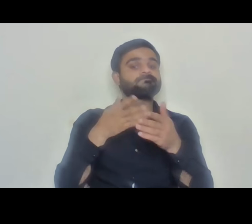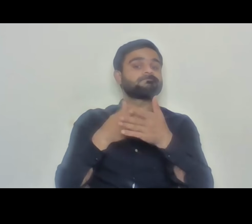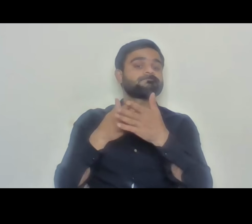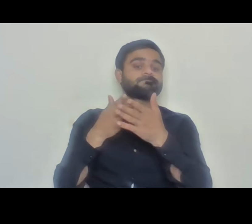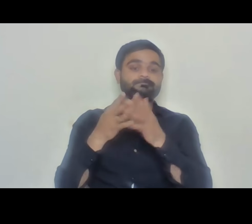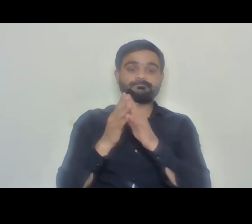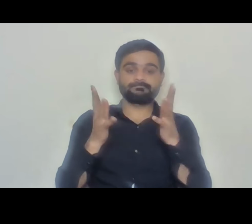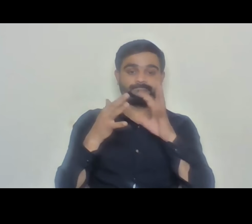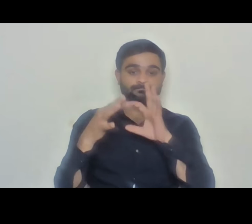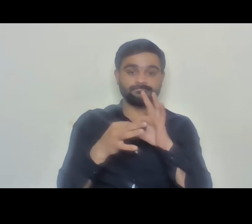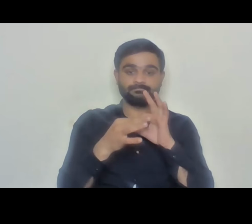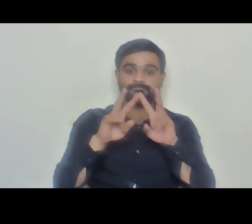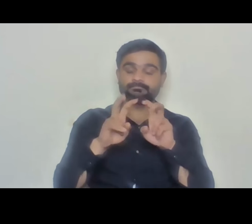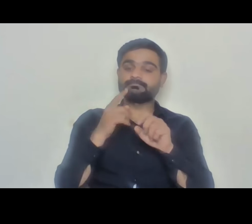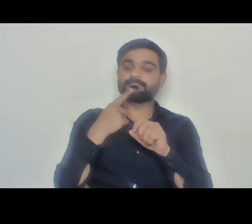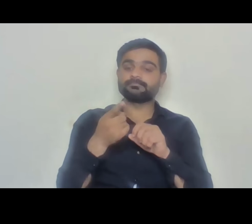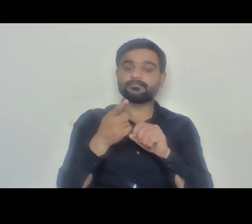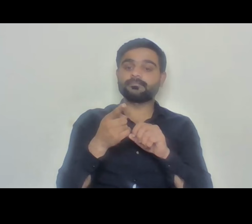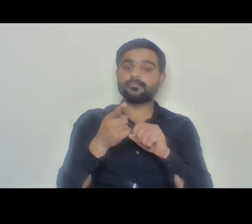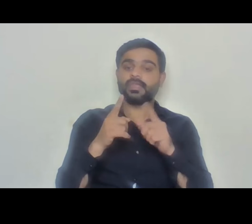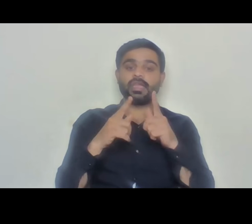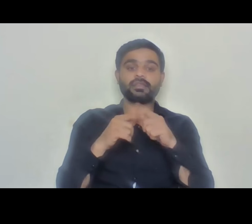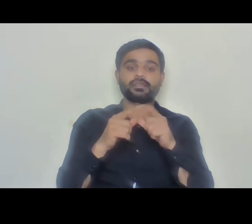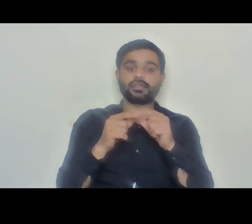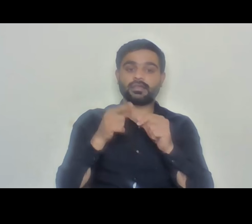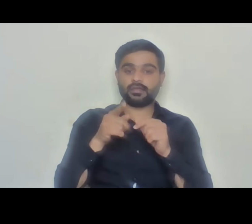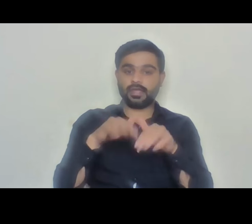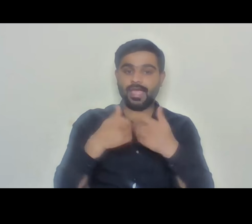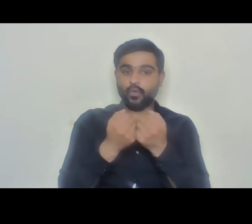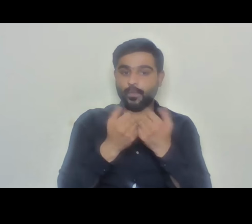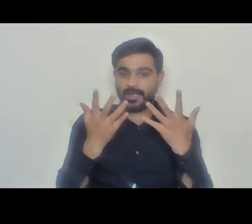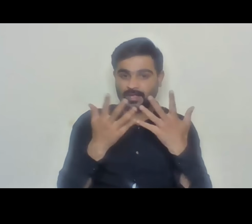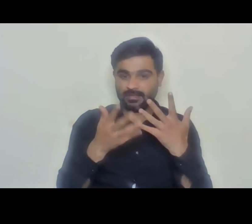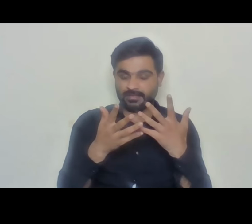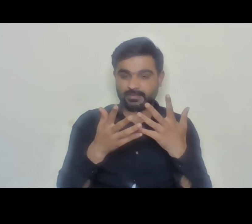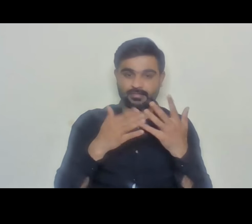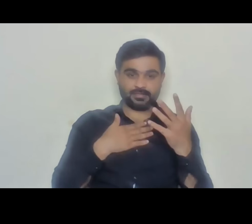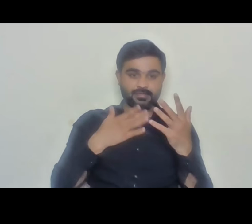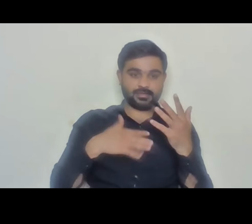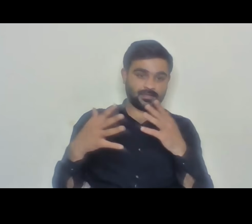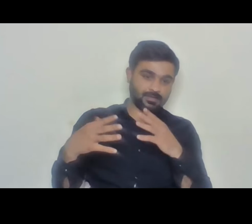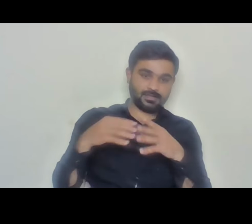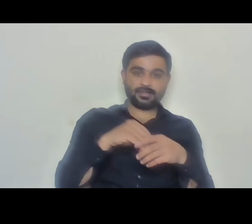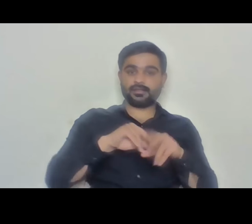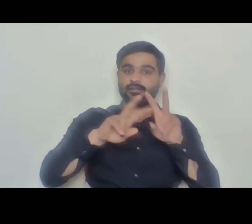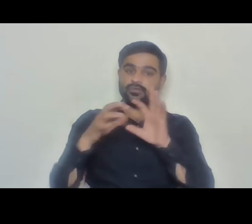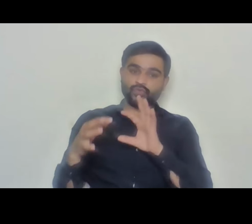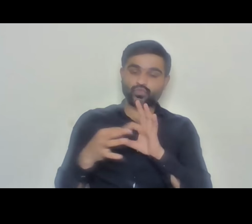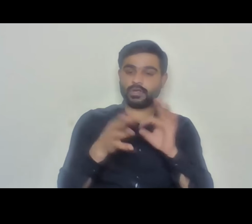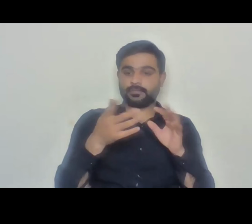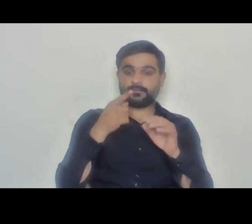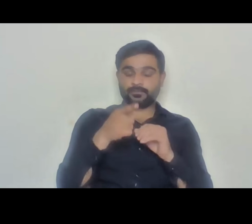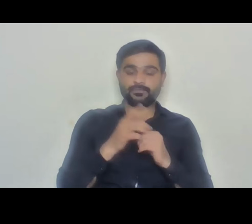the the setting the data, that how much the year that I have to cover it up. So